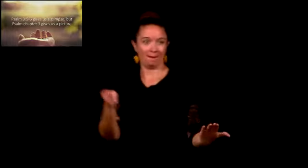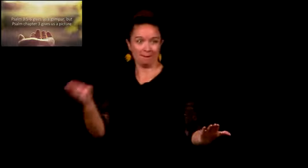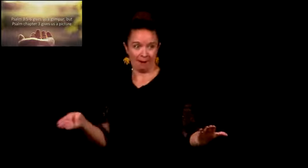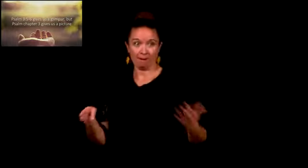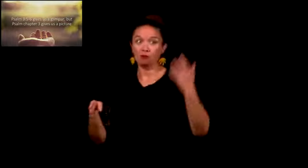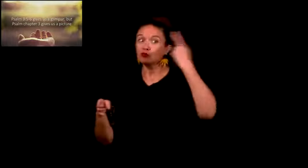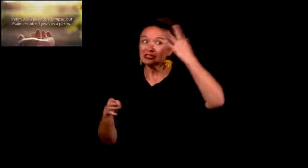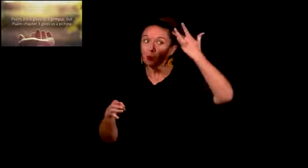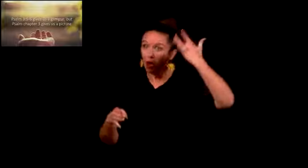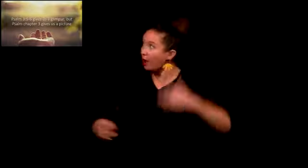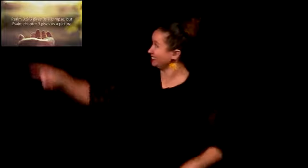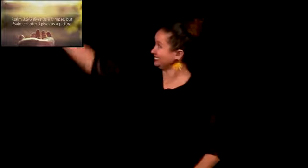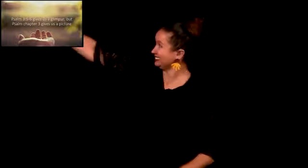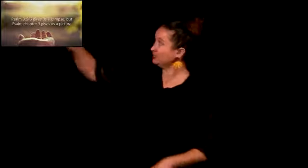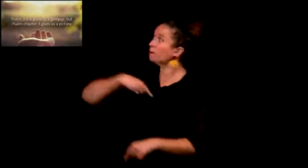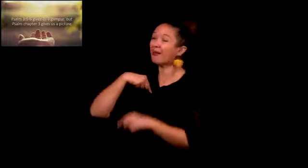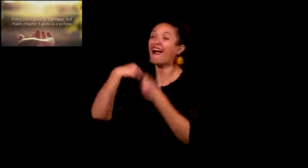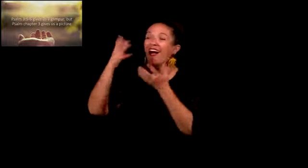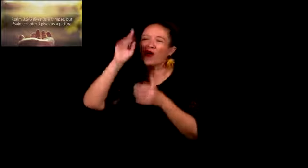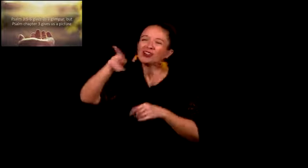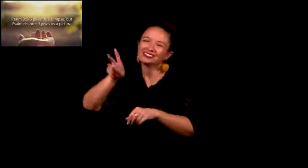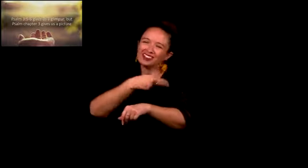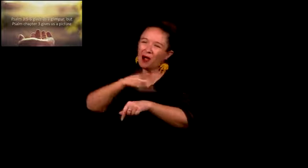God, I see the process along the way.